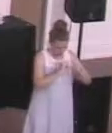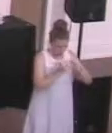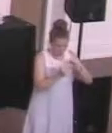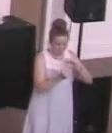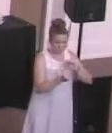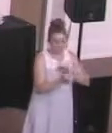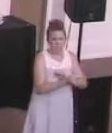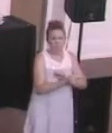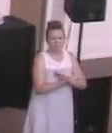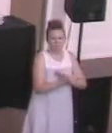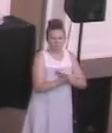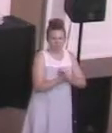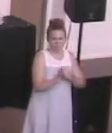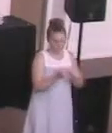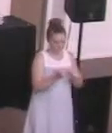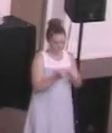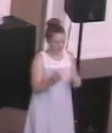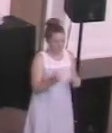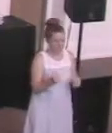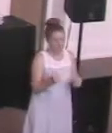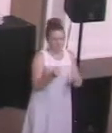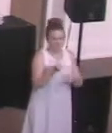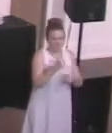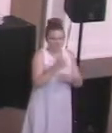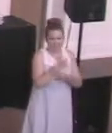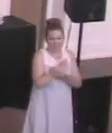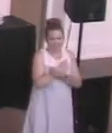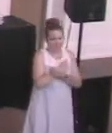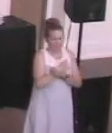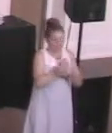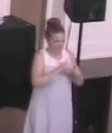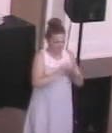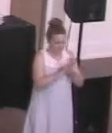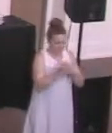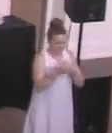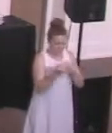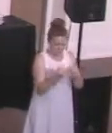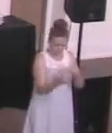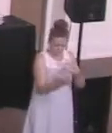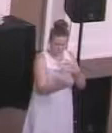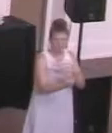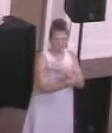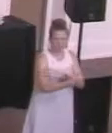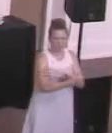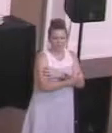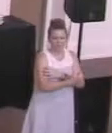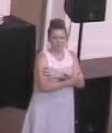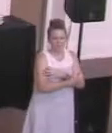somehow. Let love explode and bring the dead to